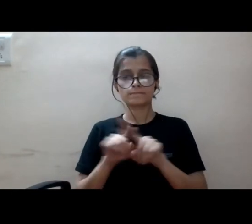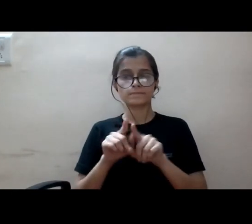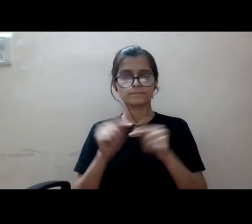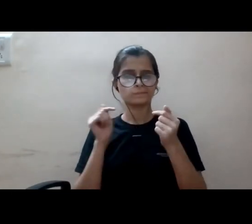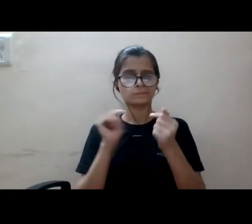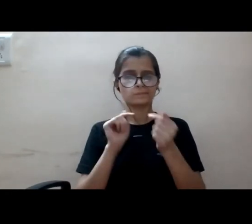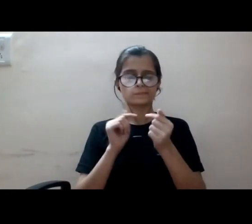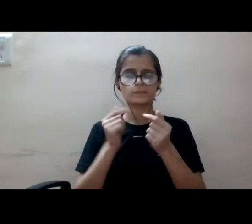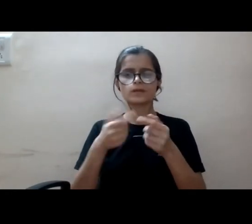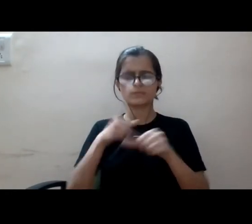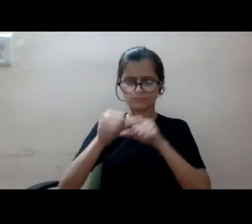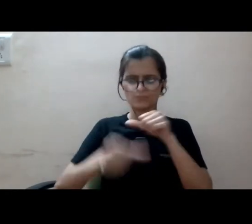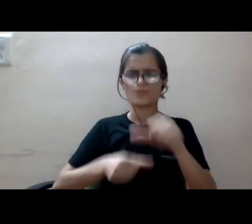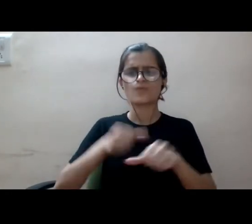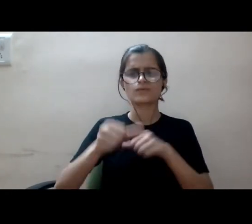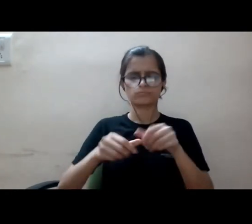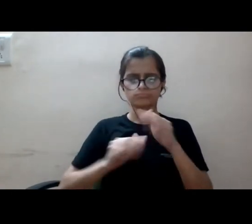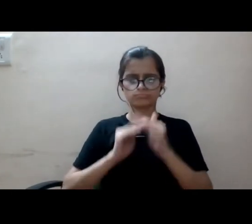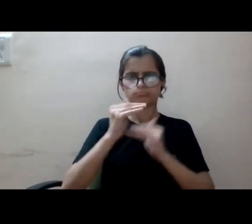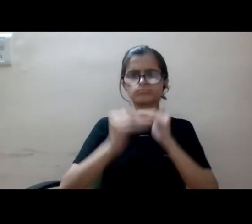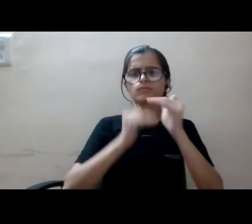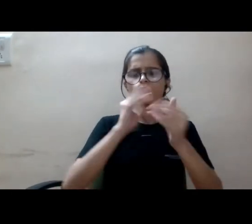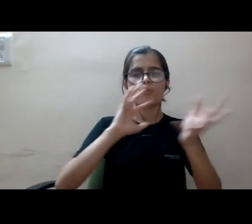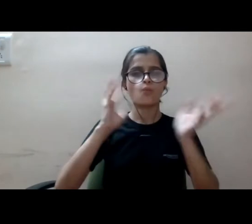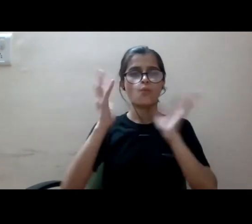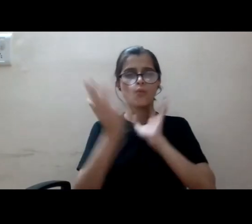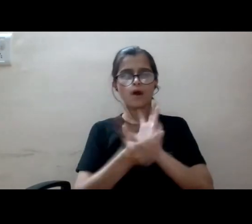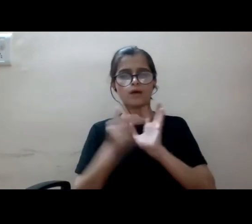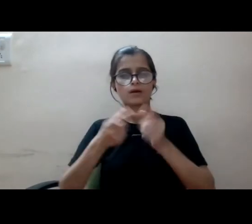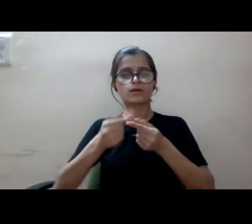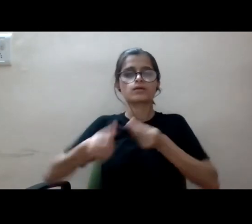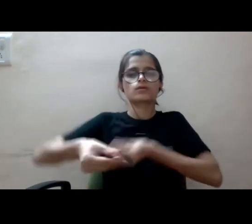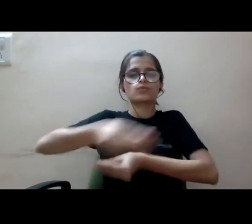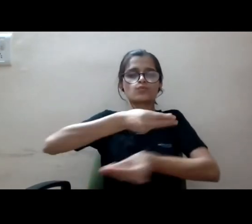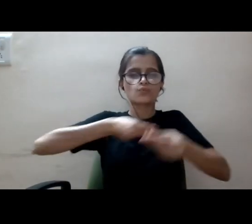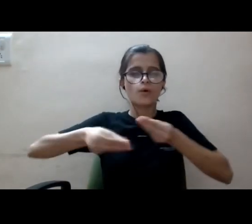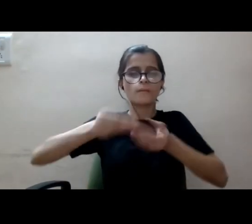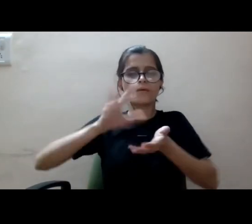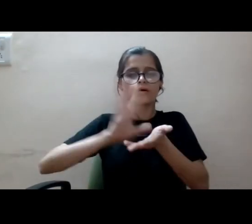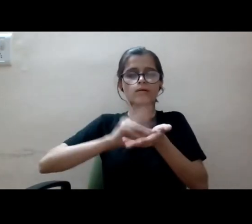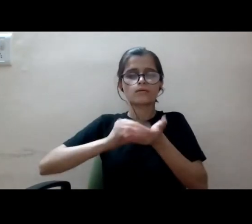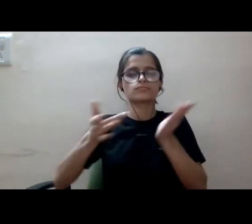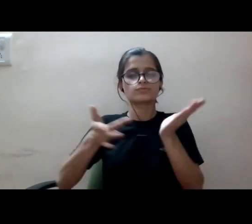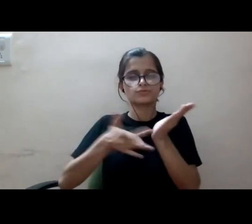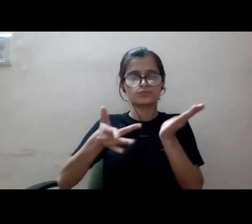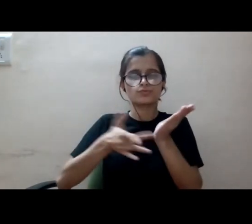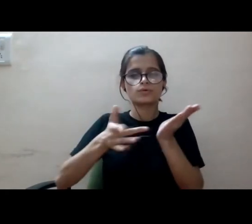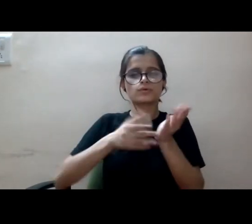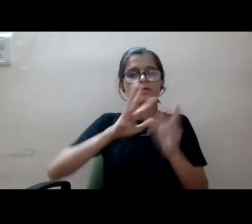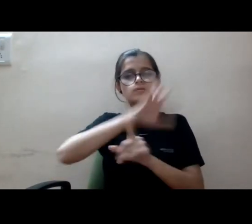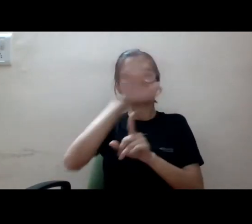empirical process of increasing worldwide economic, political, technological, and